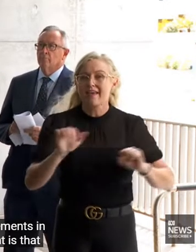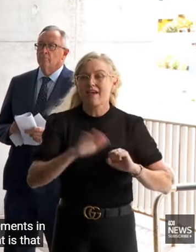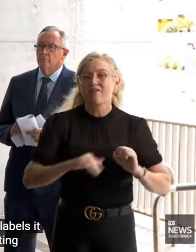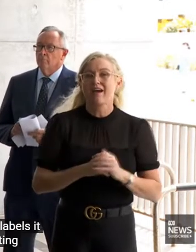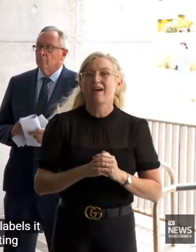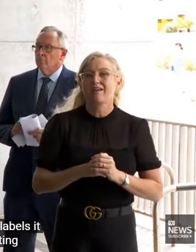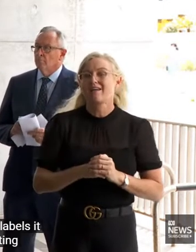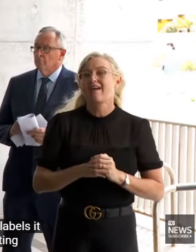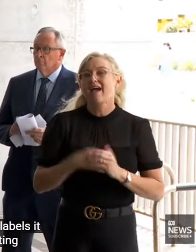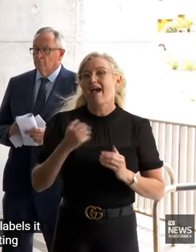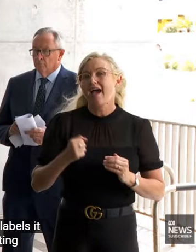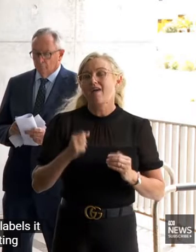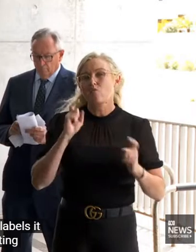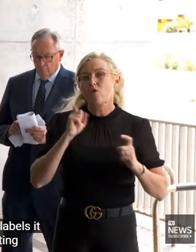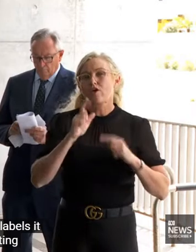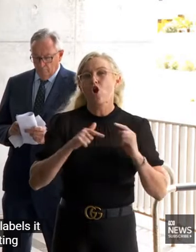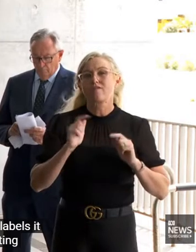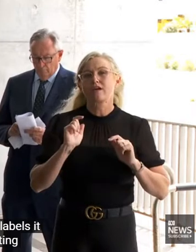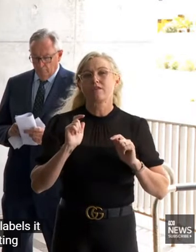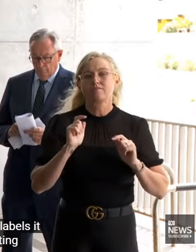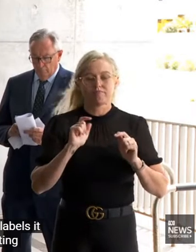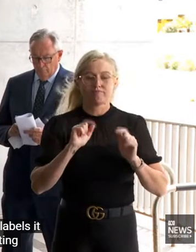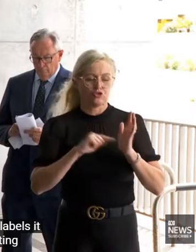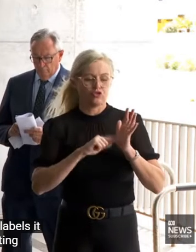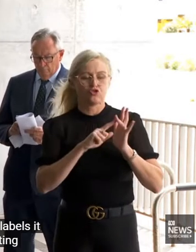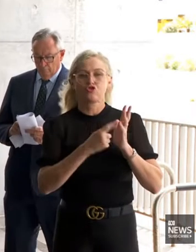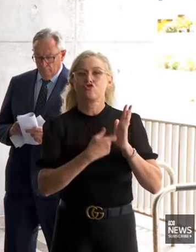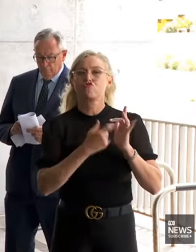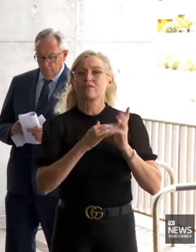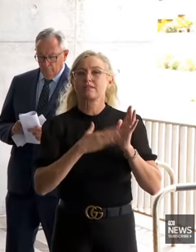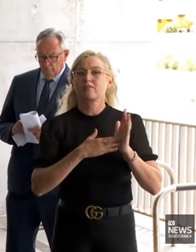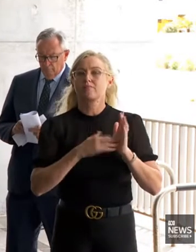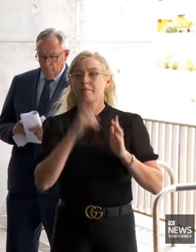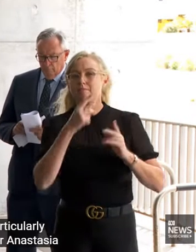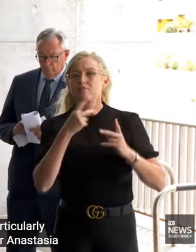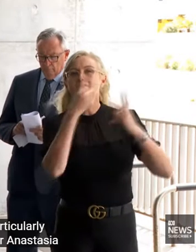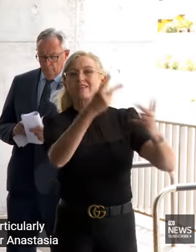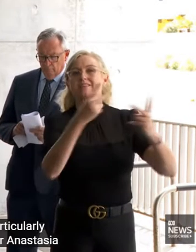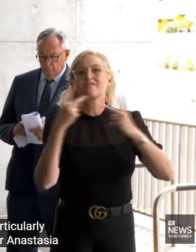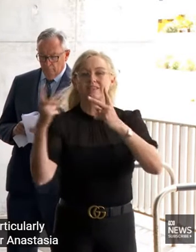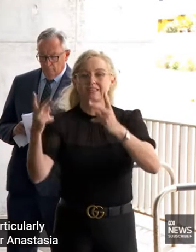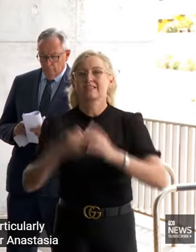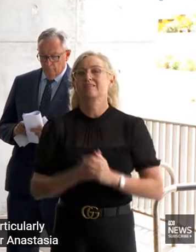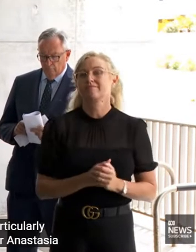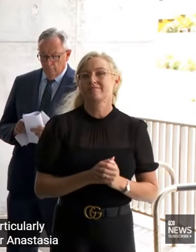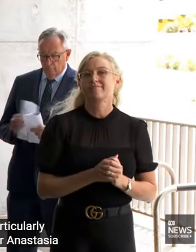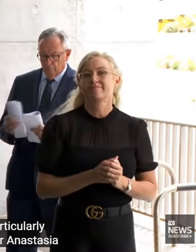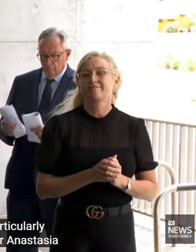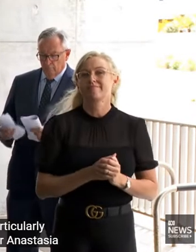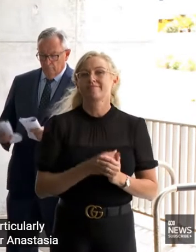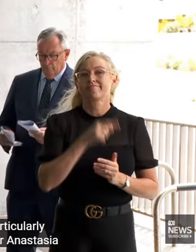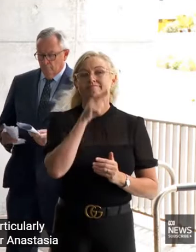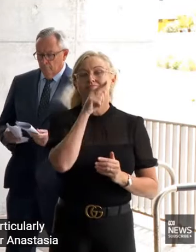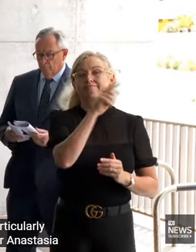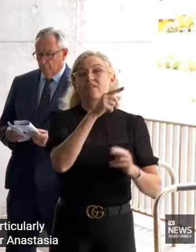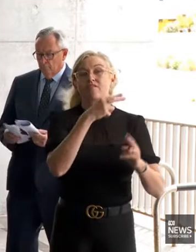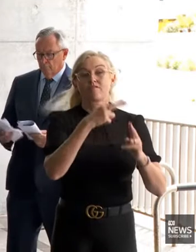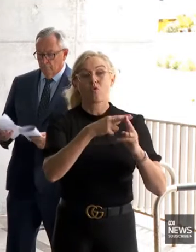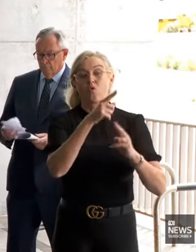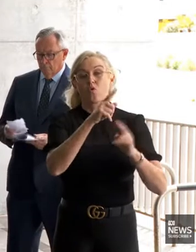tourism testing. I want to thank particularly the Queensland Premier Anastasia Palaszczuk, who's announced that she will remove that